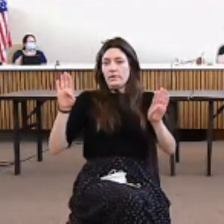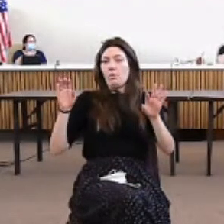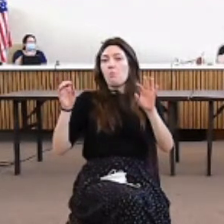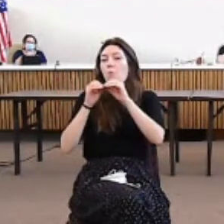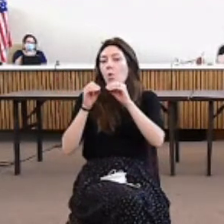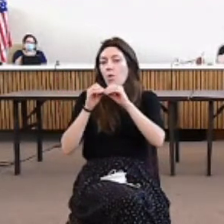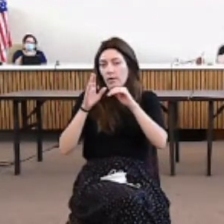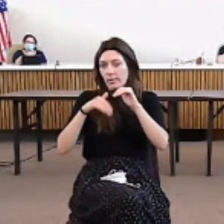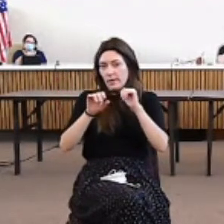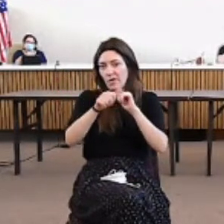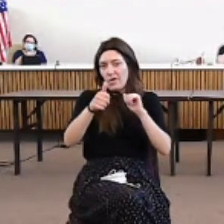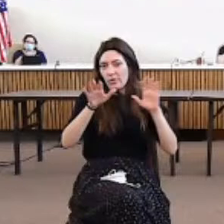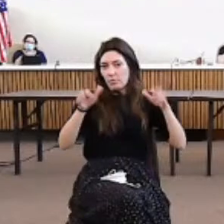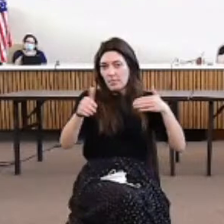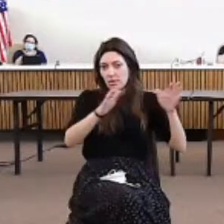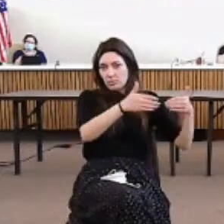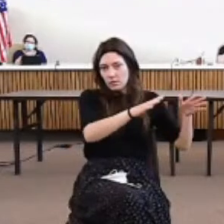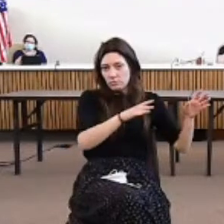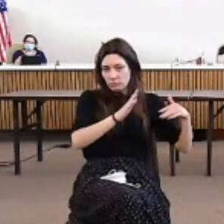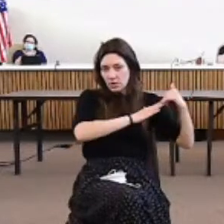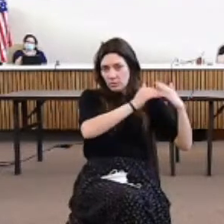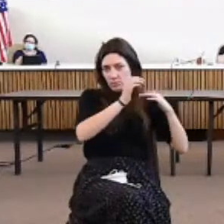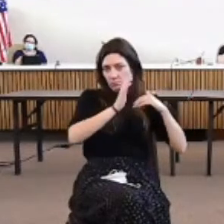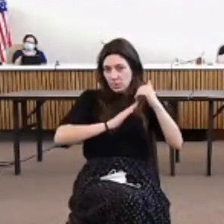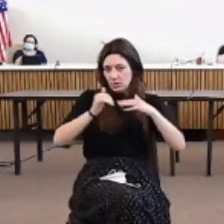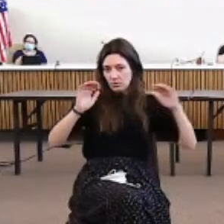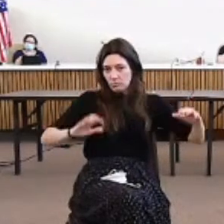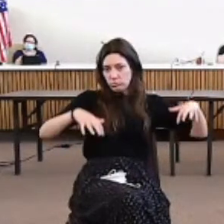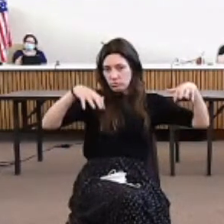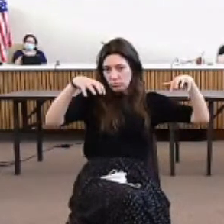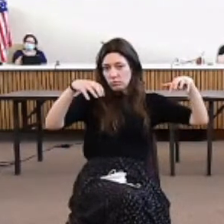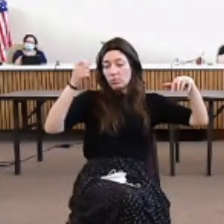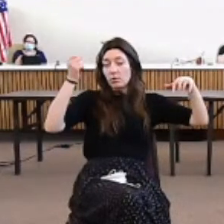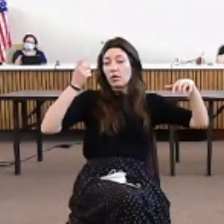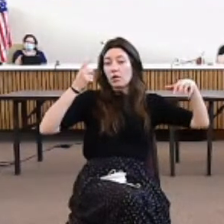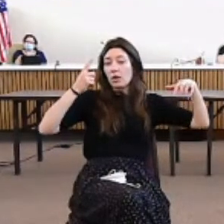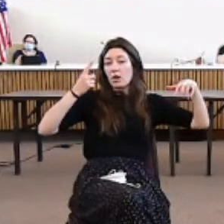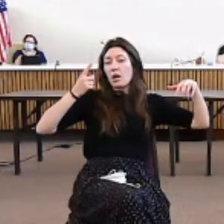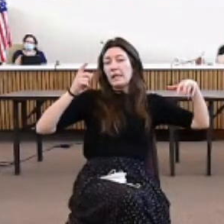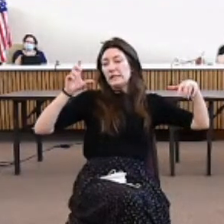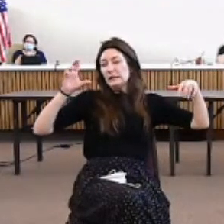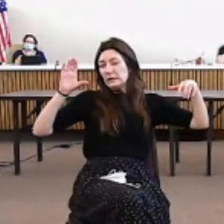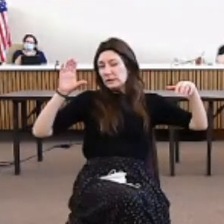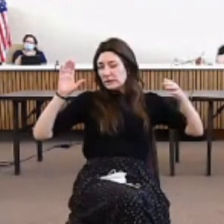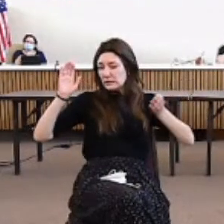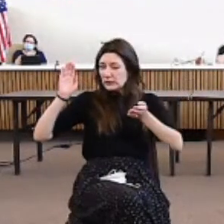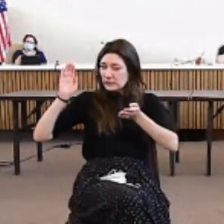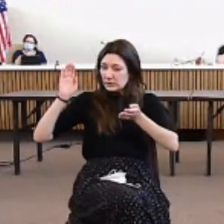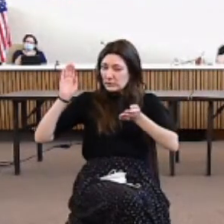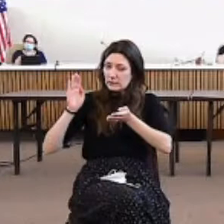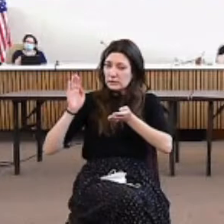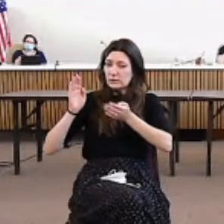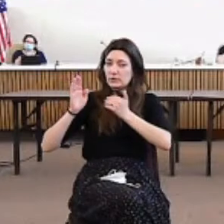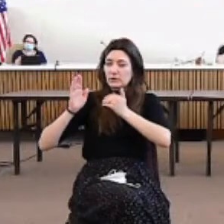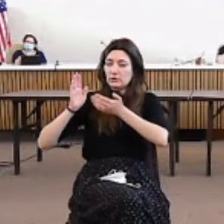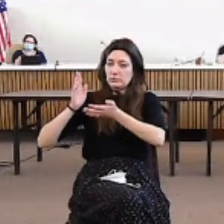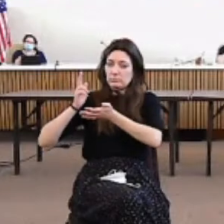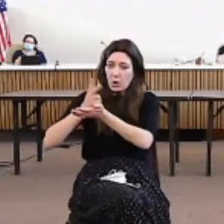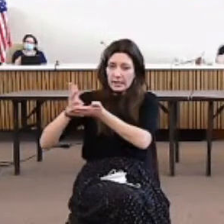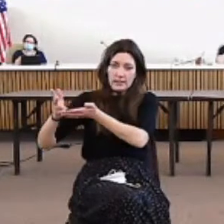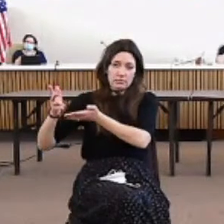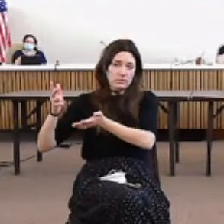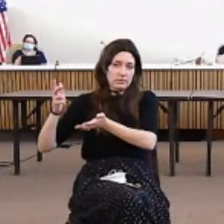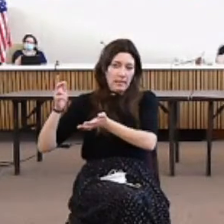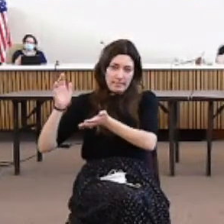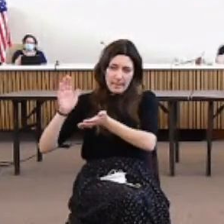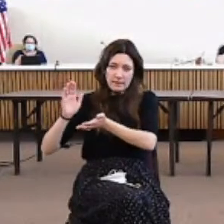parcels. There's a minor reduction in parking associated with sort of, if you will, changing out the building.